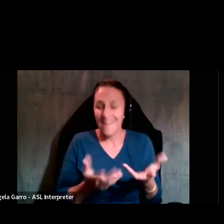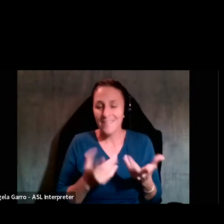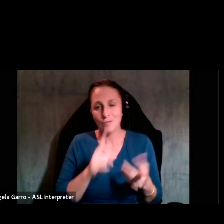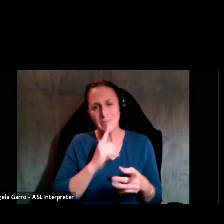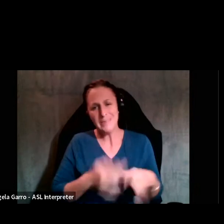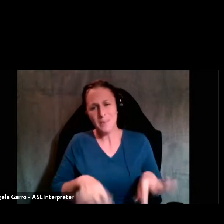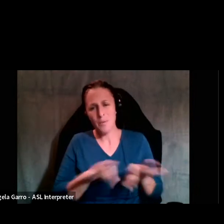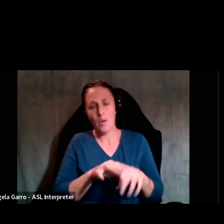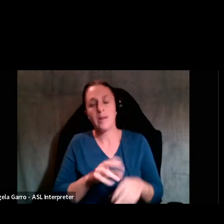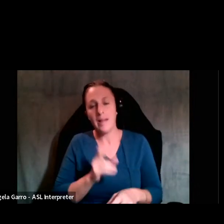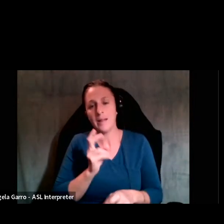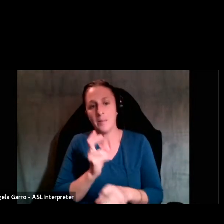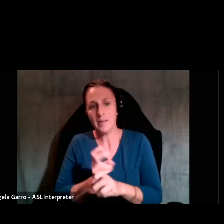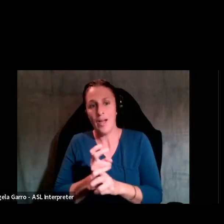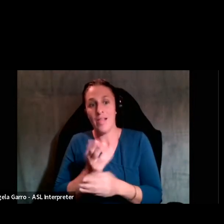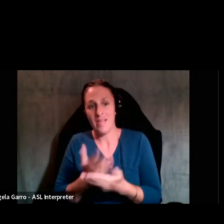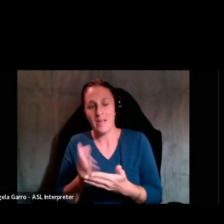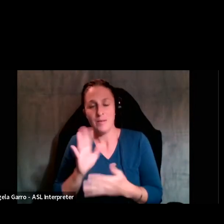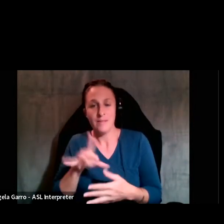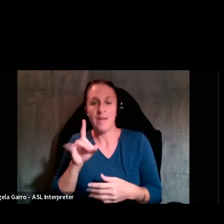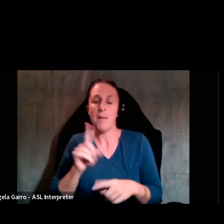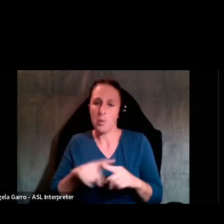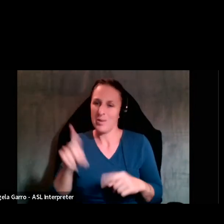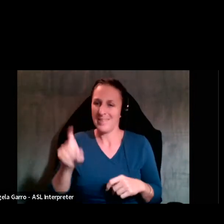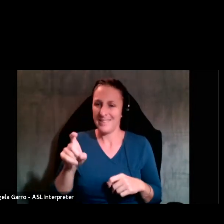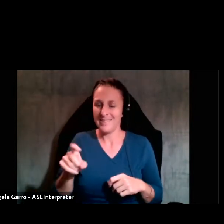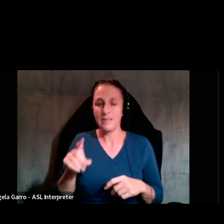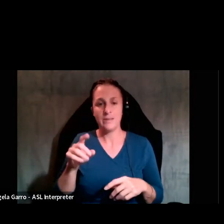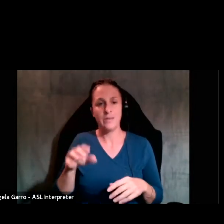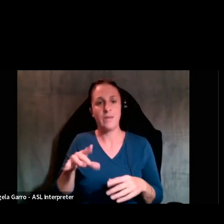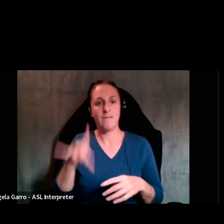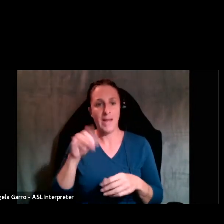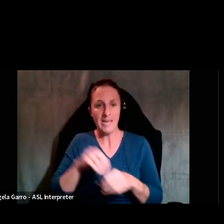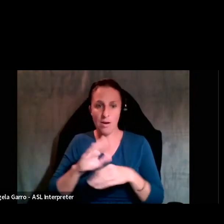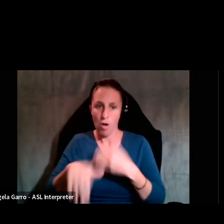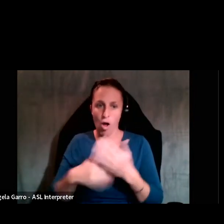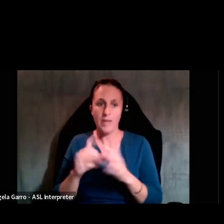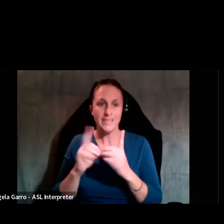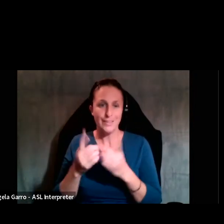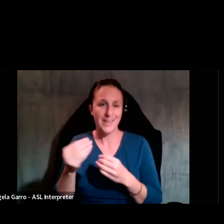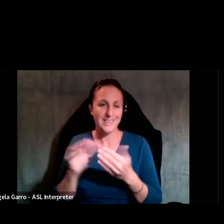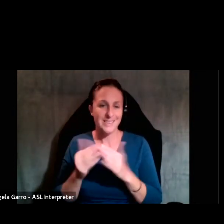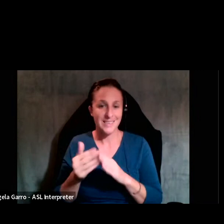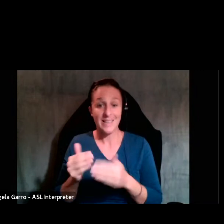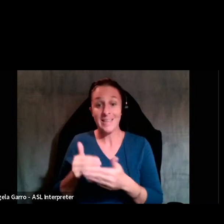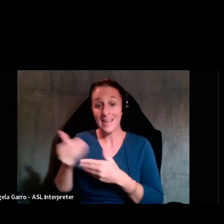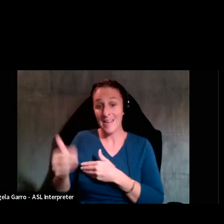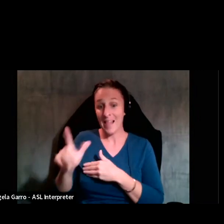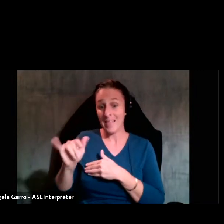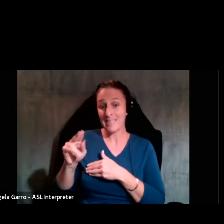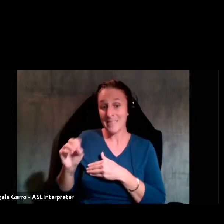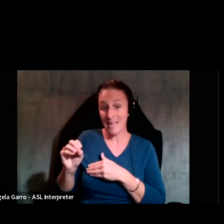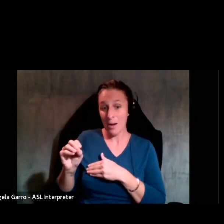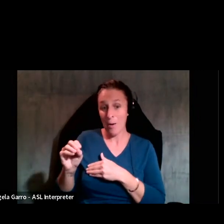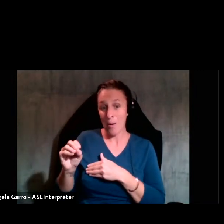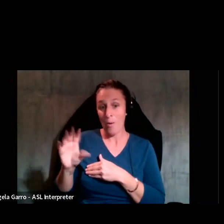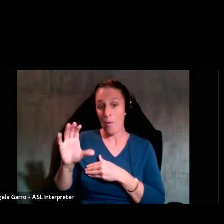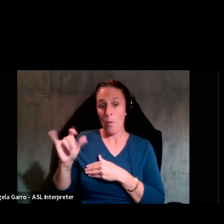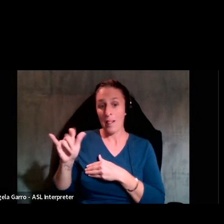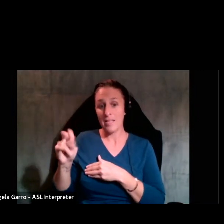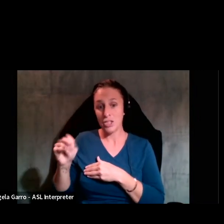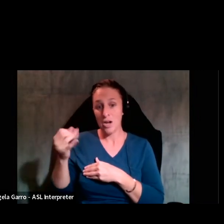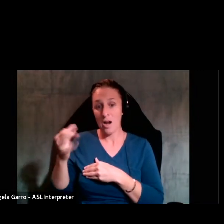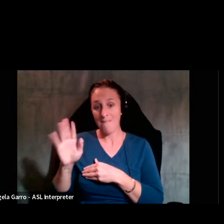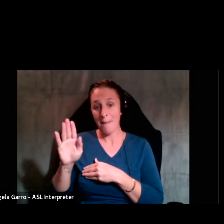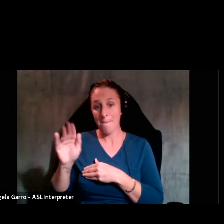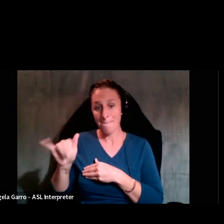our districts and in the cities as well. The next Latino Leaders Coalition of the Bay Area Speaker Series is going